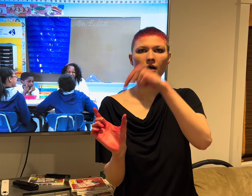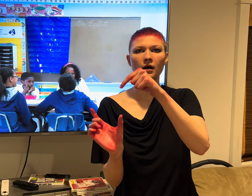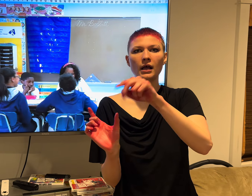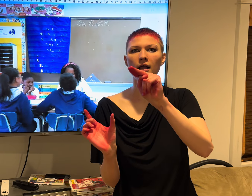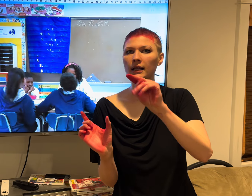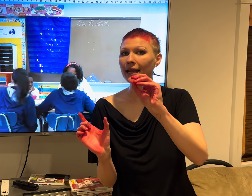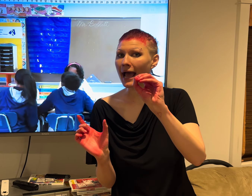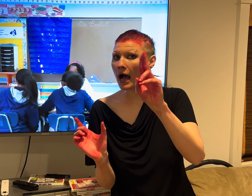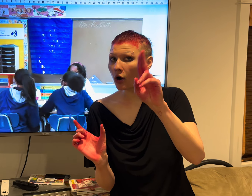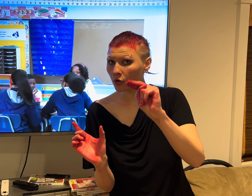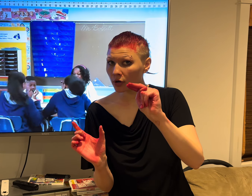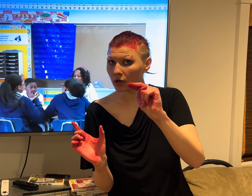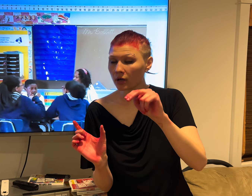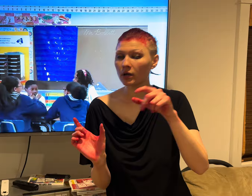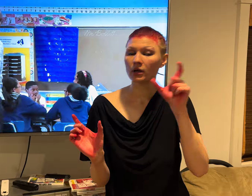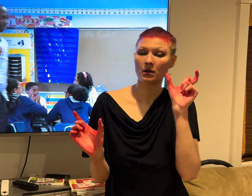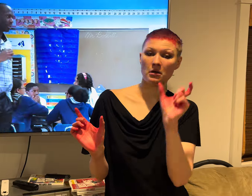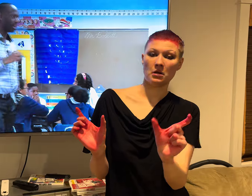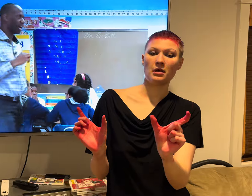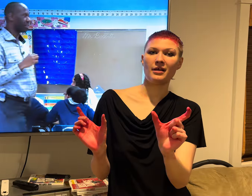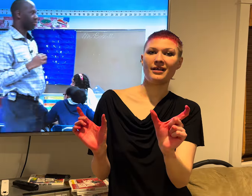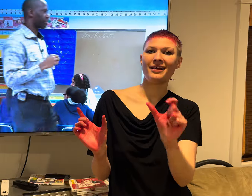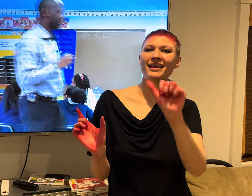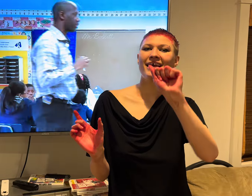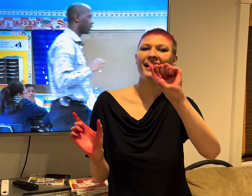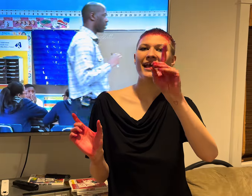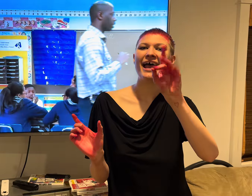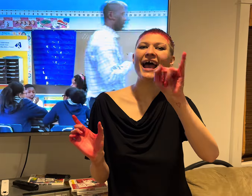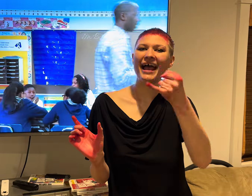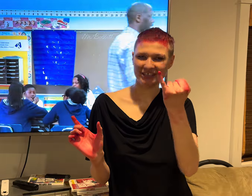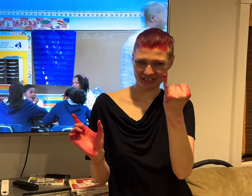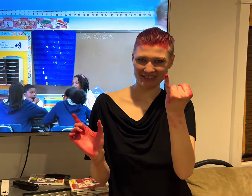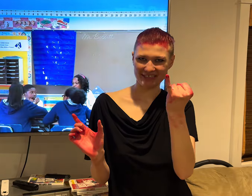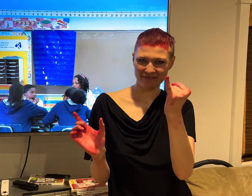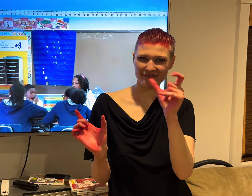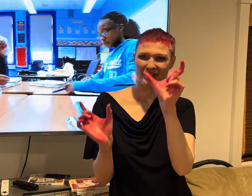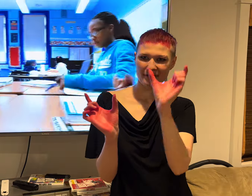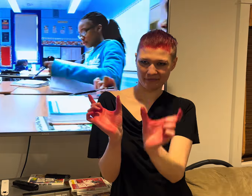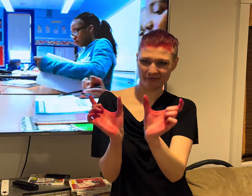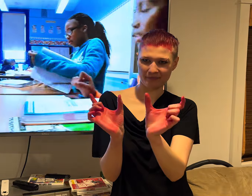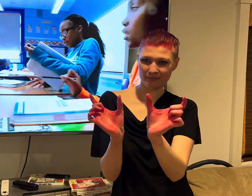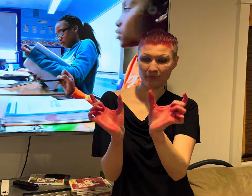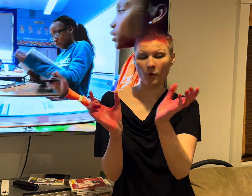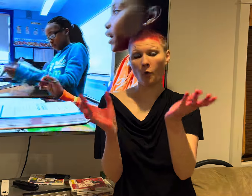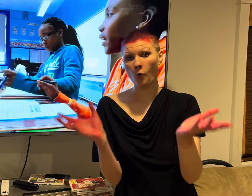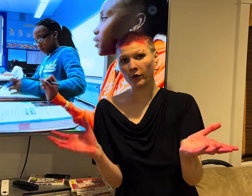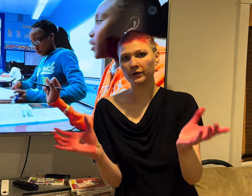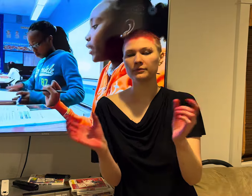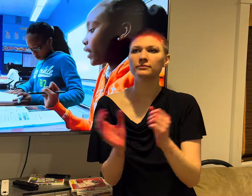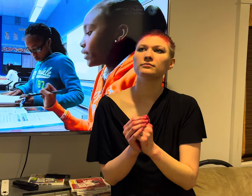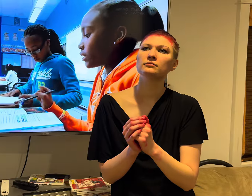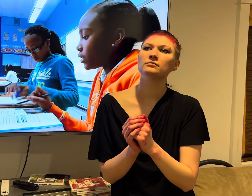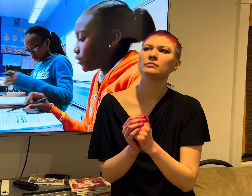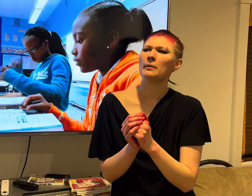All right, come on, I'm only gonna give you another minute and a half. You already ready? I just want to hear what it is.